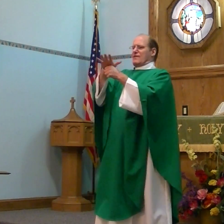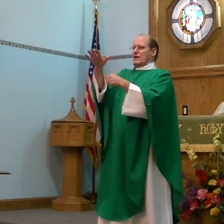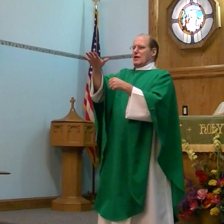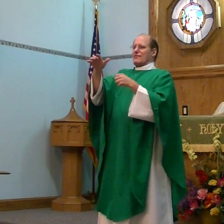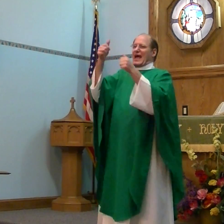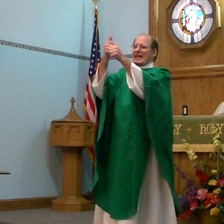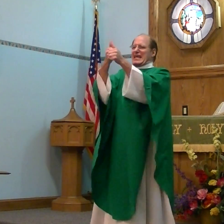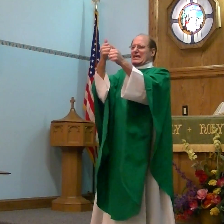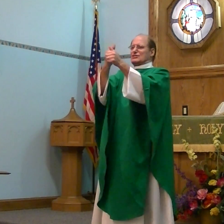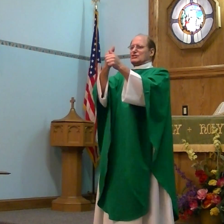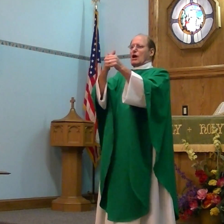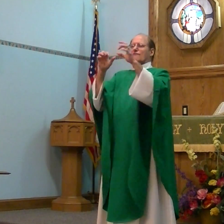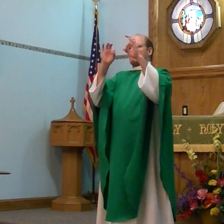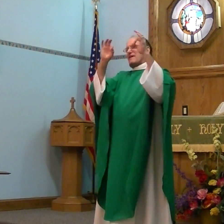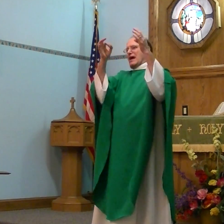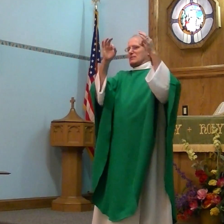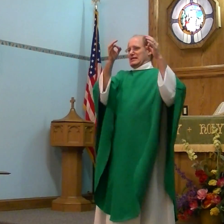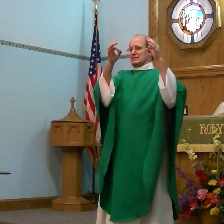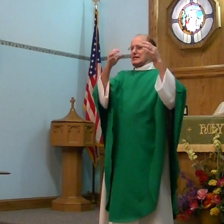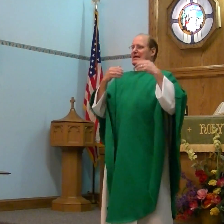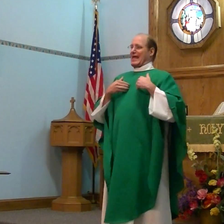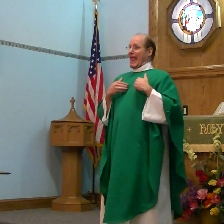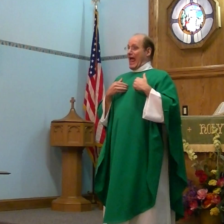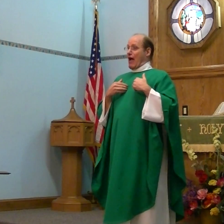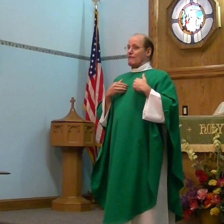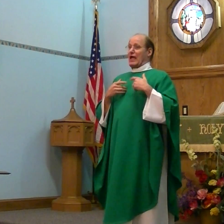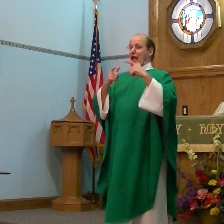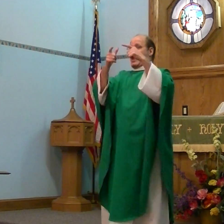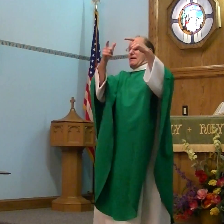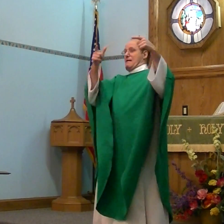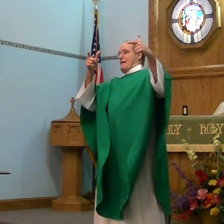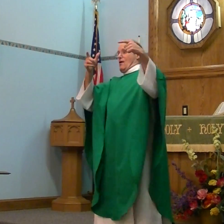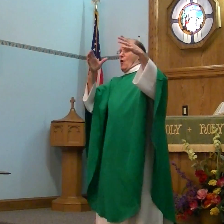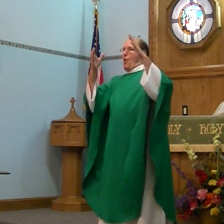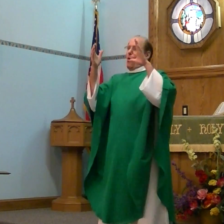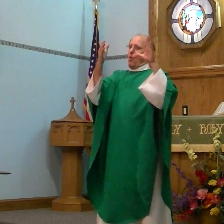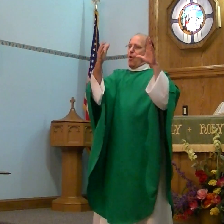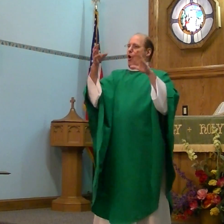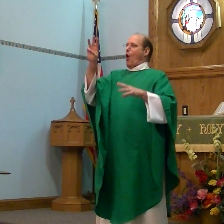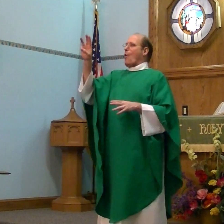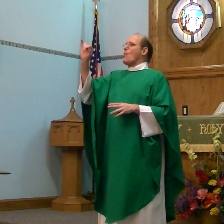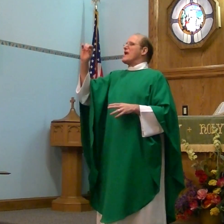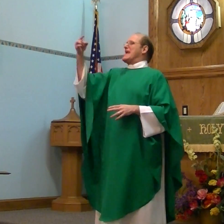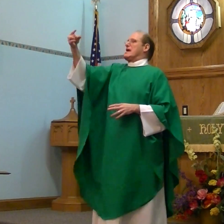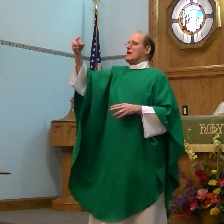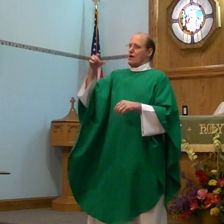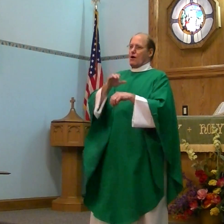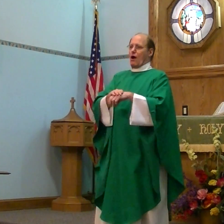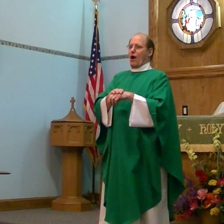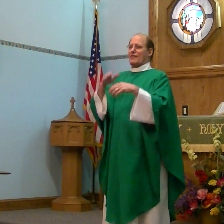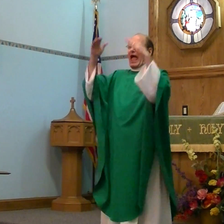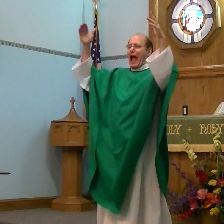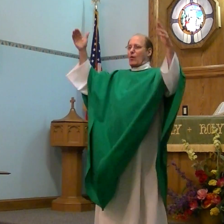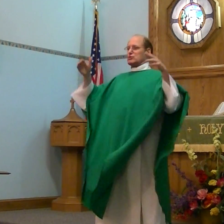that each of the families can have a wing on the house.